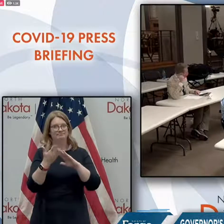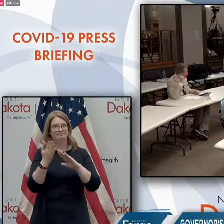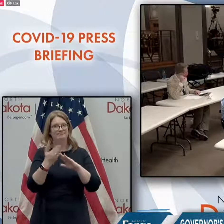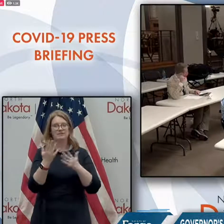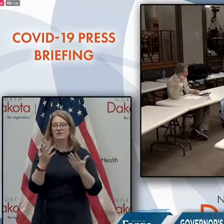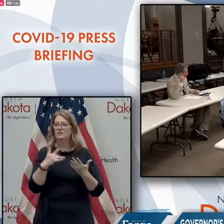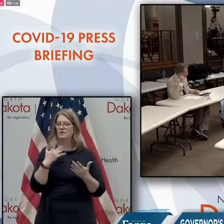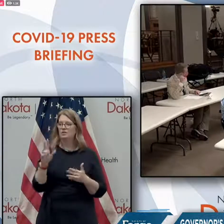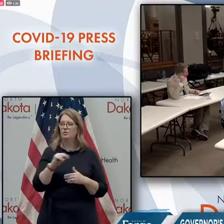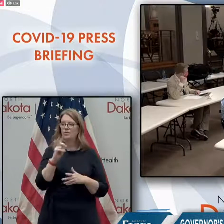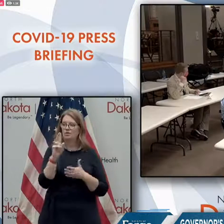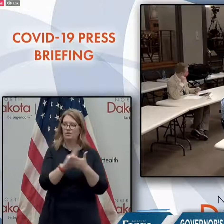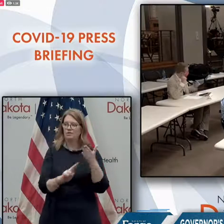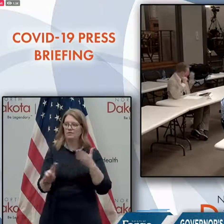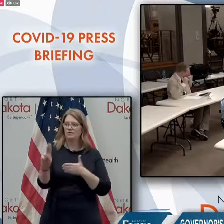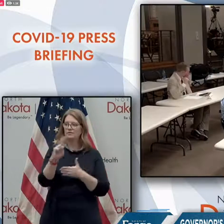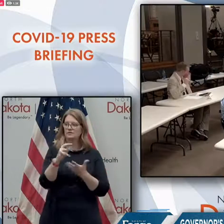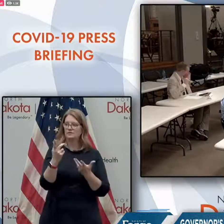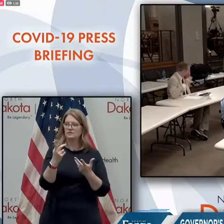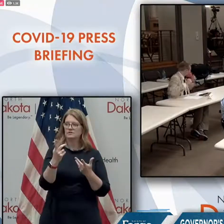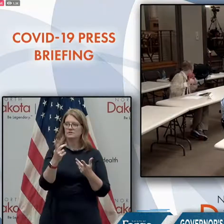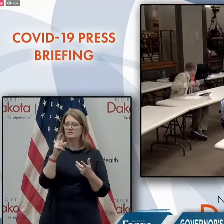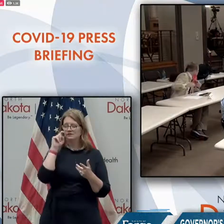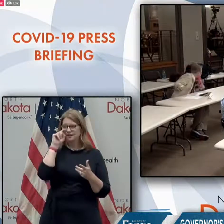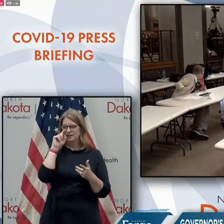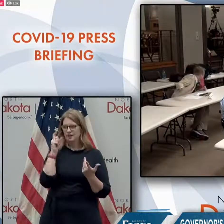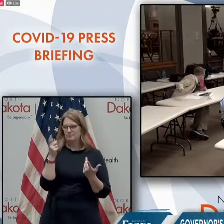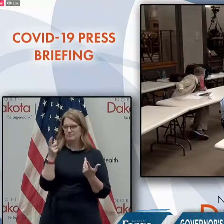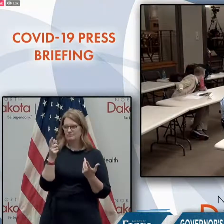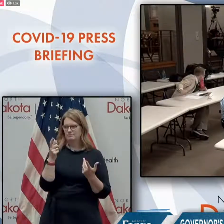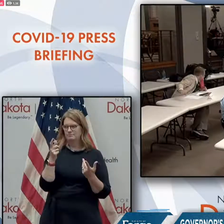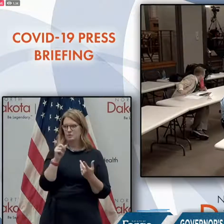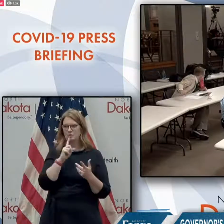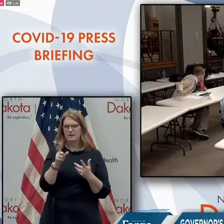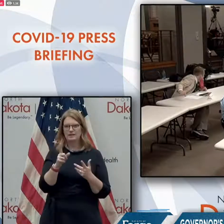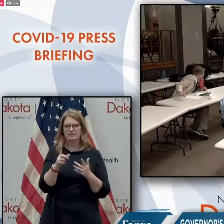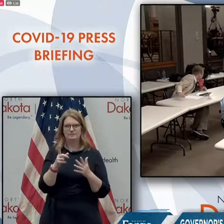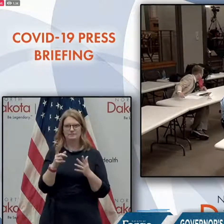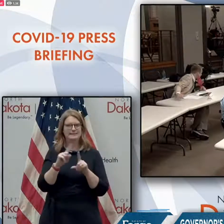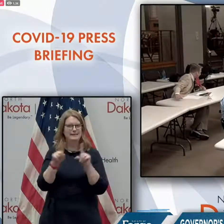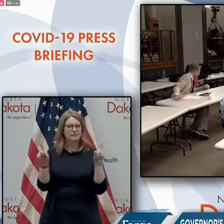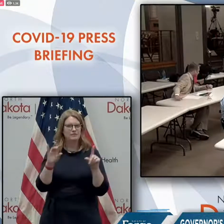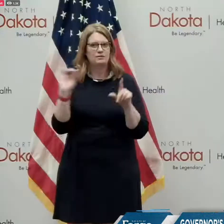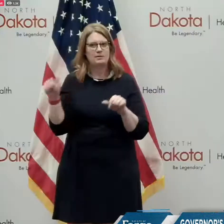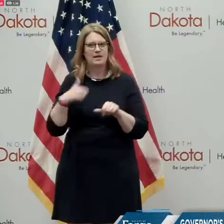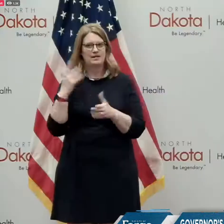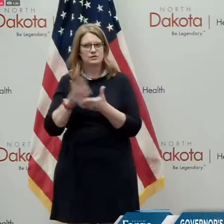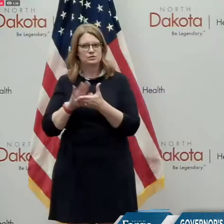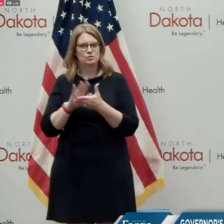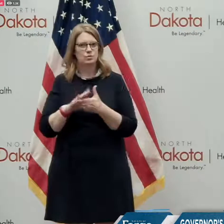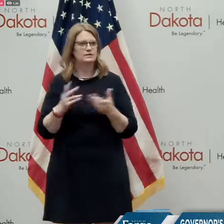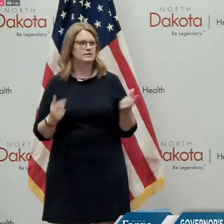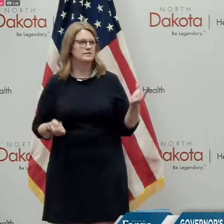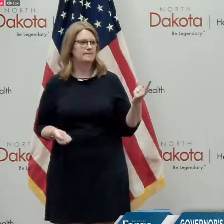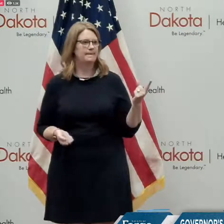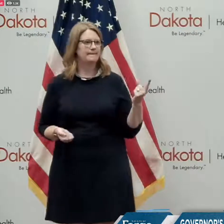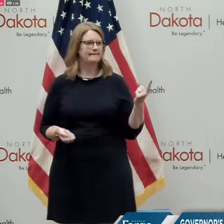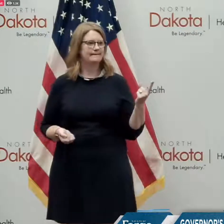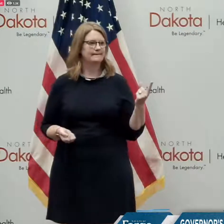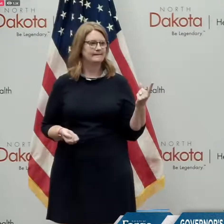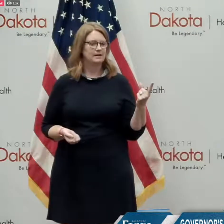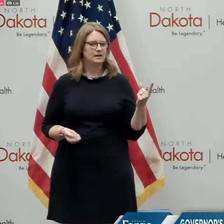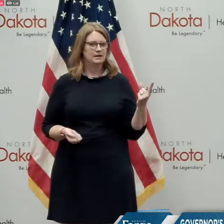Dakota universities differentiating themselves from other schools across the country? Well, number of questions in